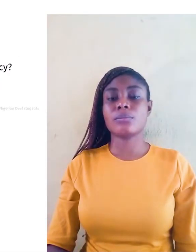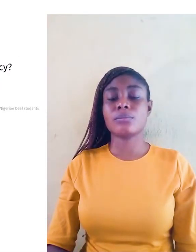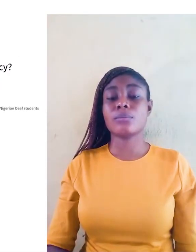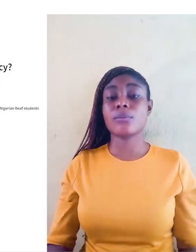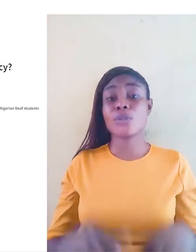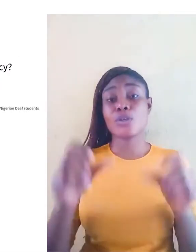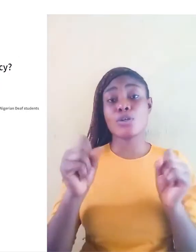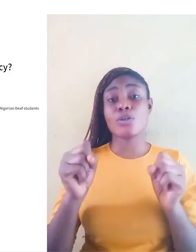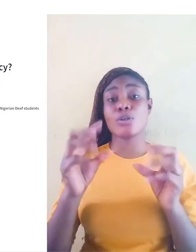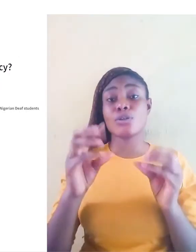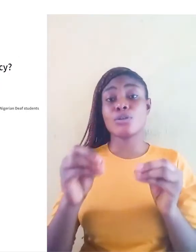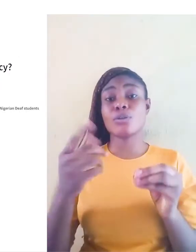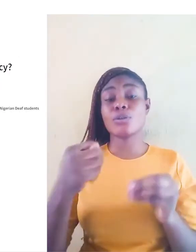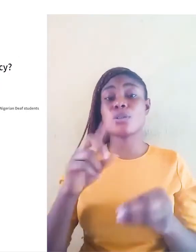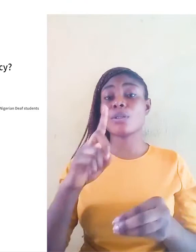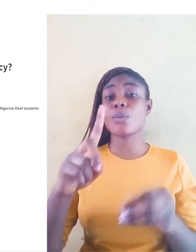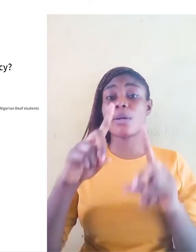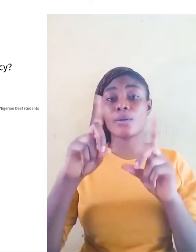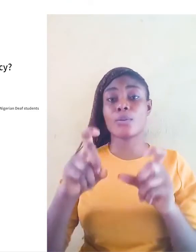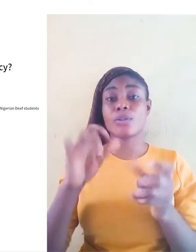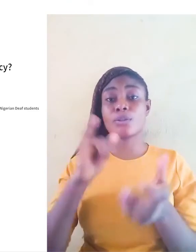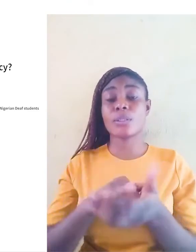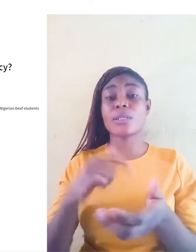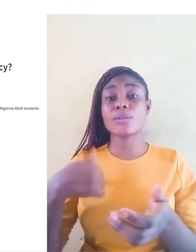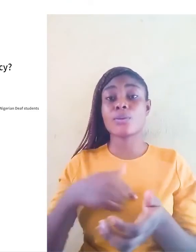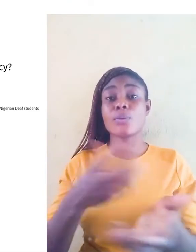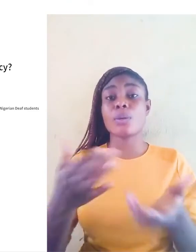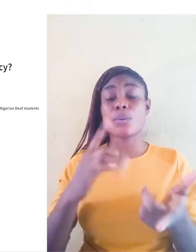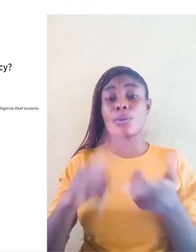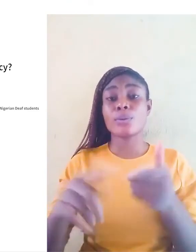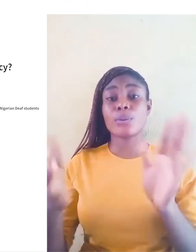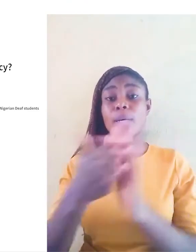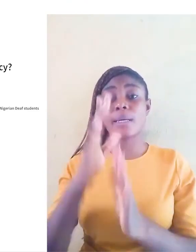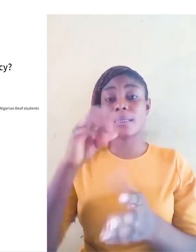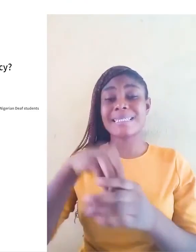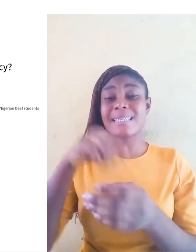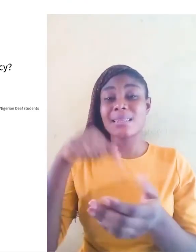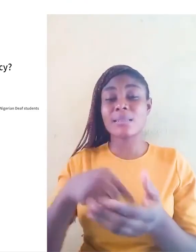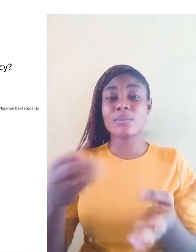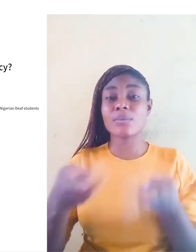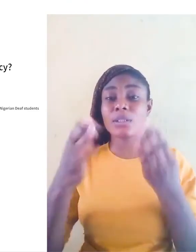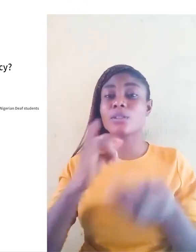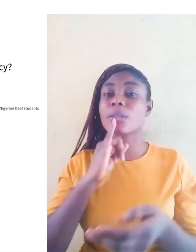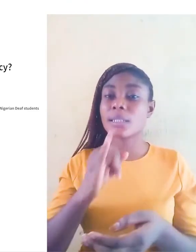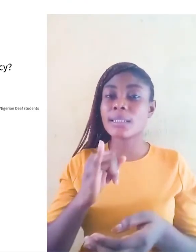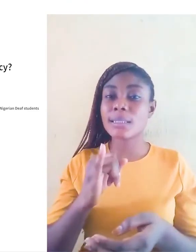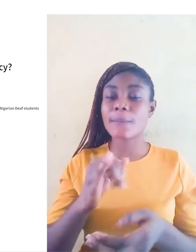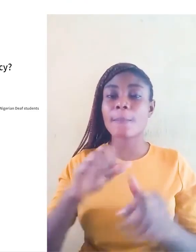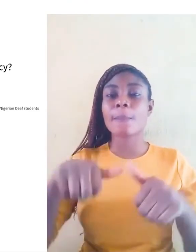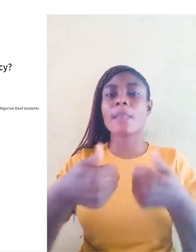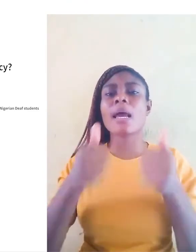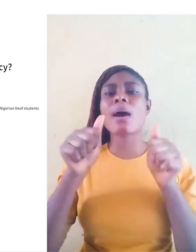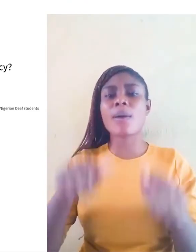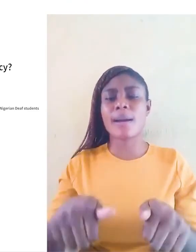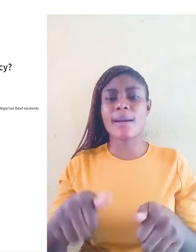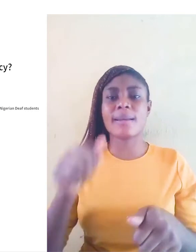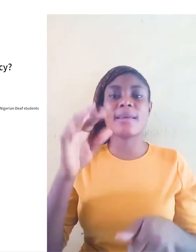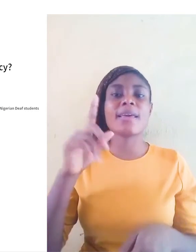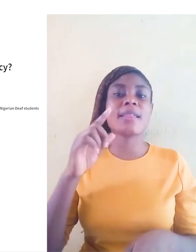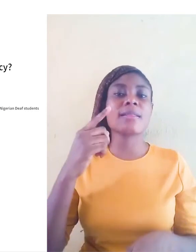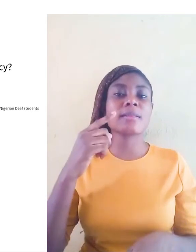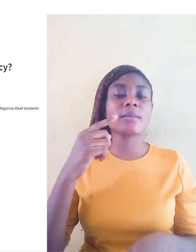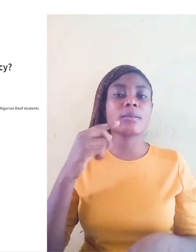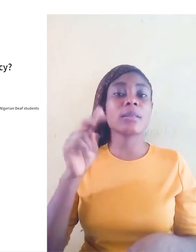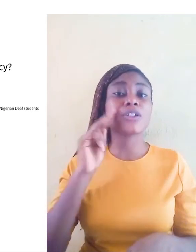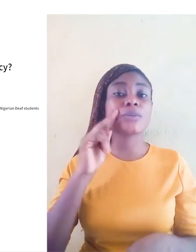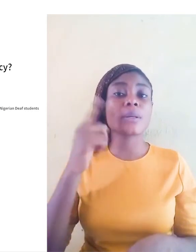So the one question that we want to ask in this presentation is, how can a Nigerian